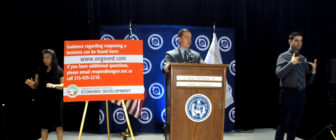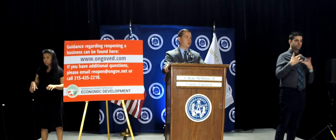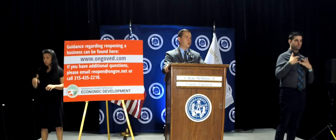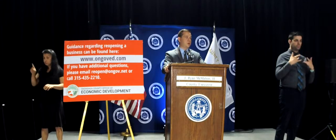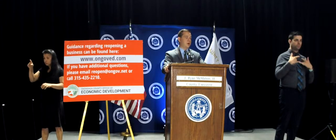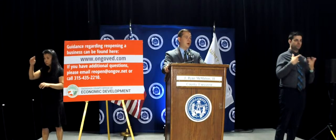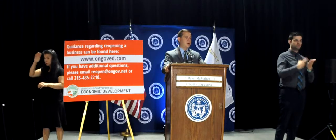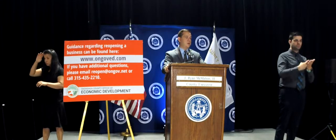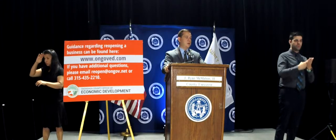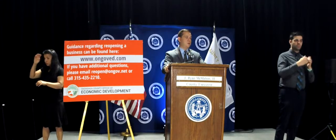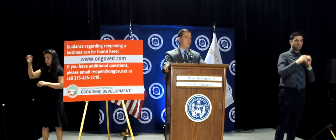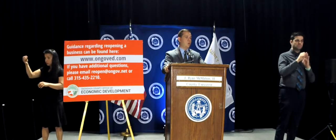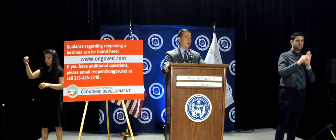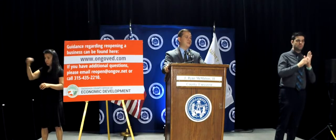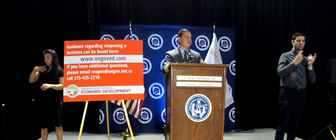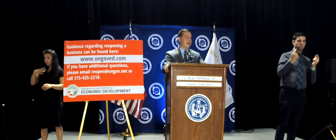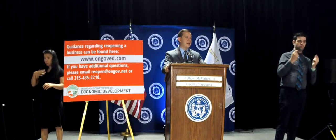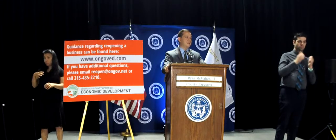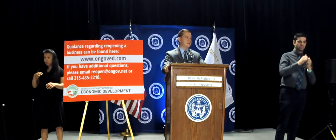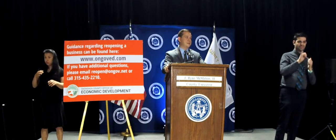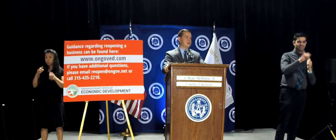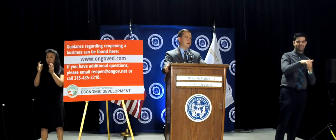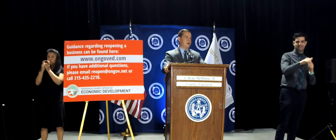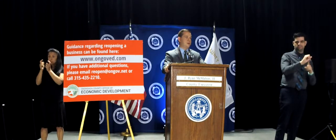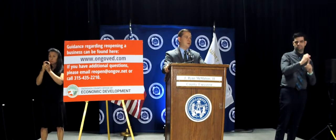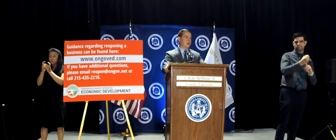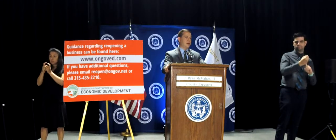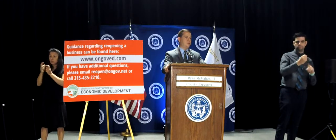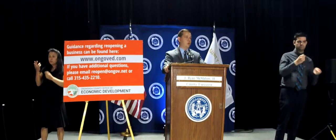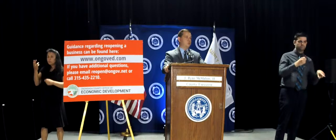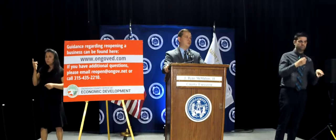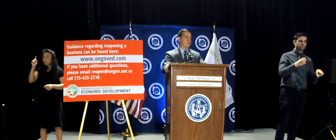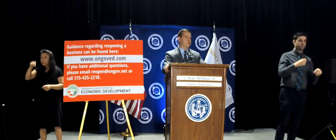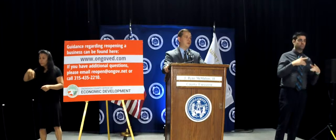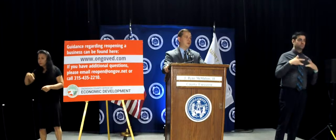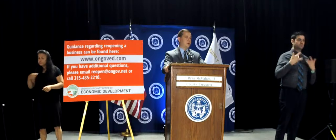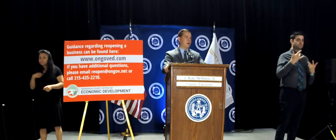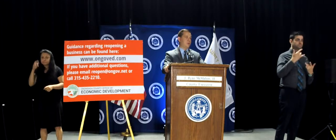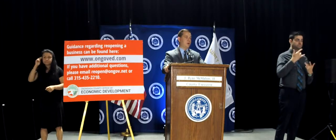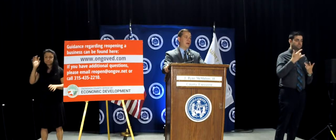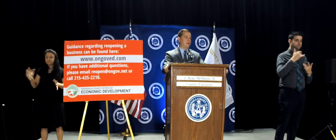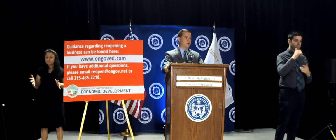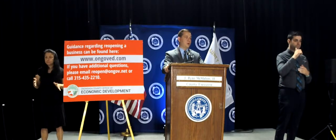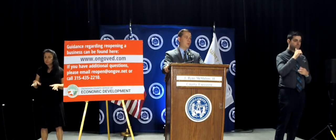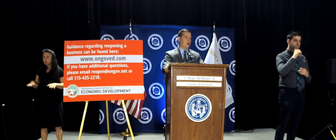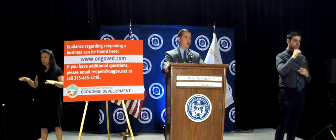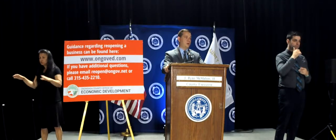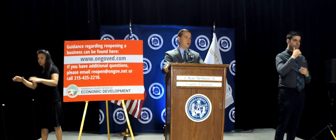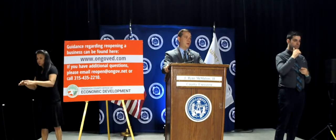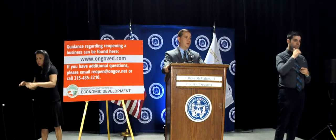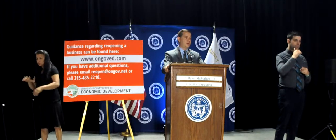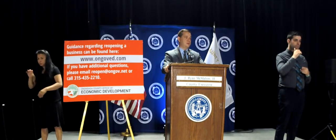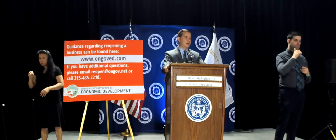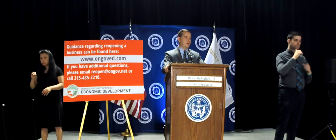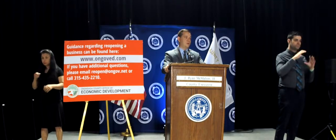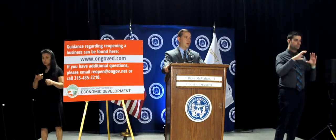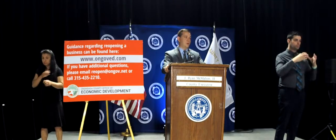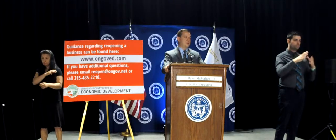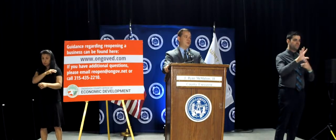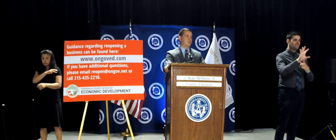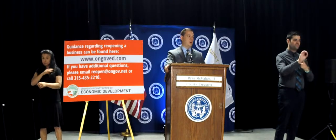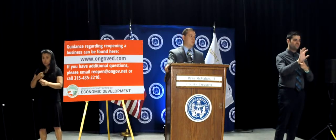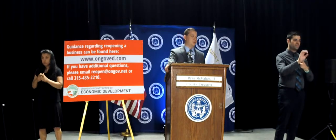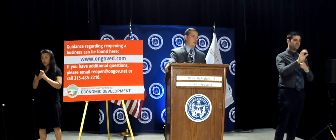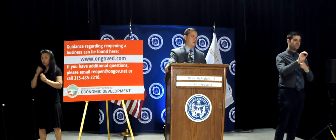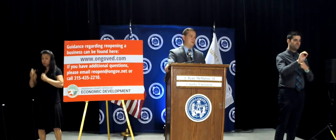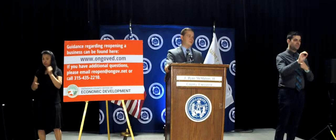not sure where it stands. I know you can't have groups of 50 going out running. I know you're a runner, and so I don't know if you're